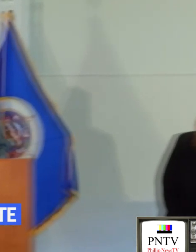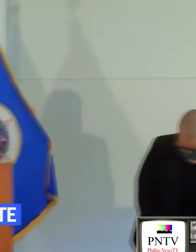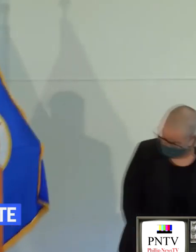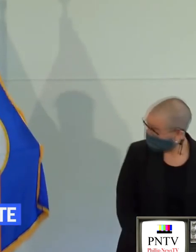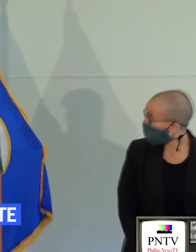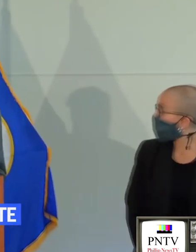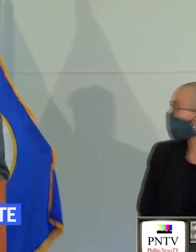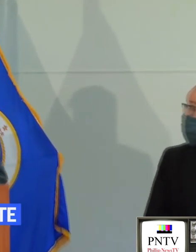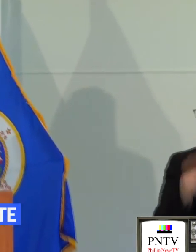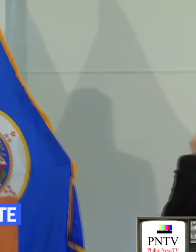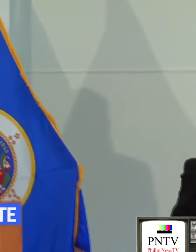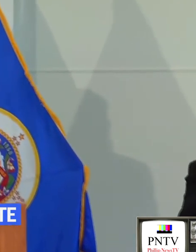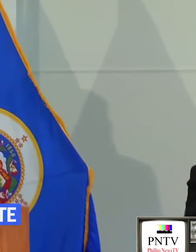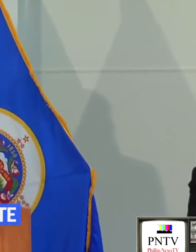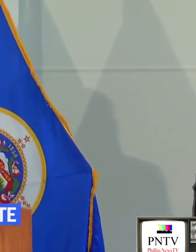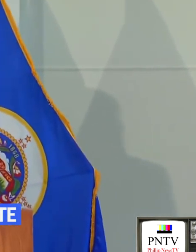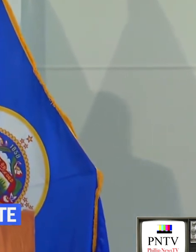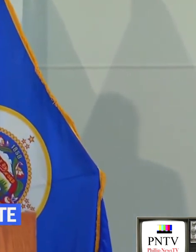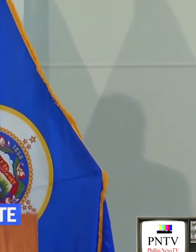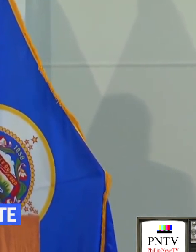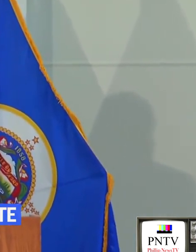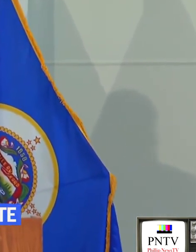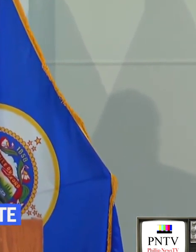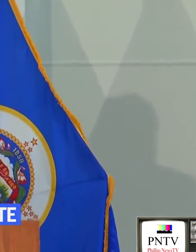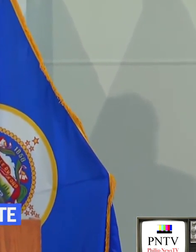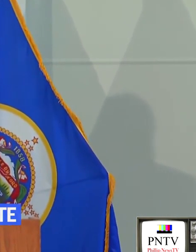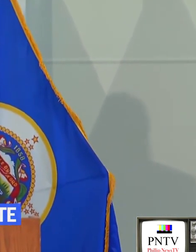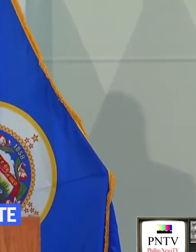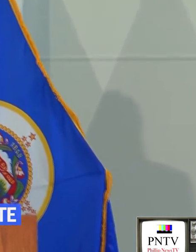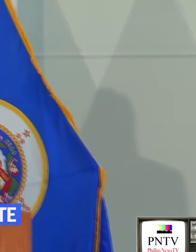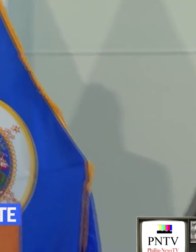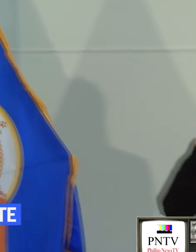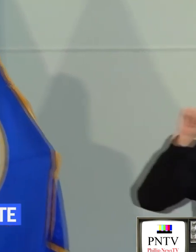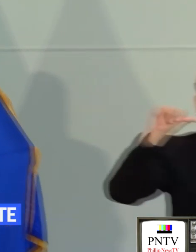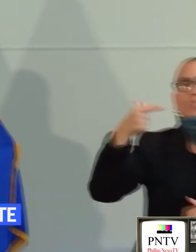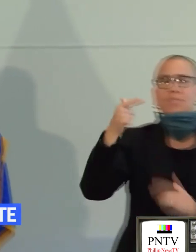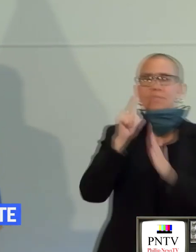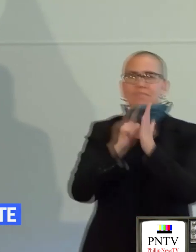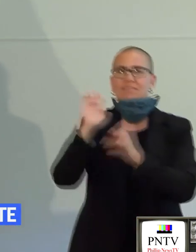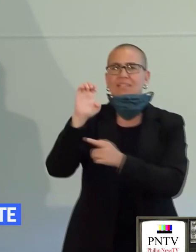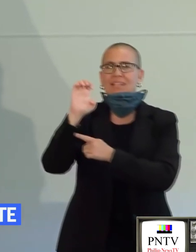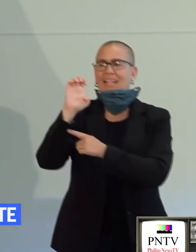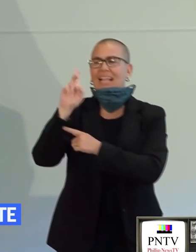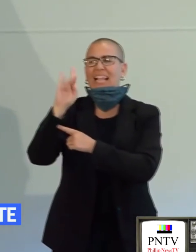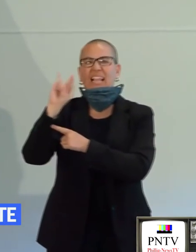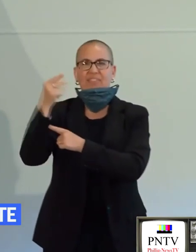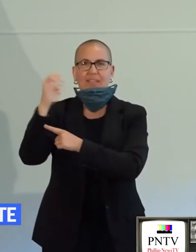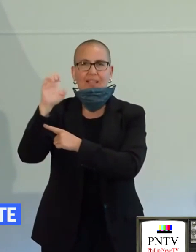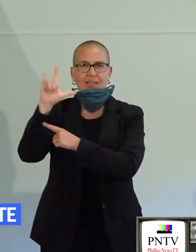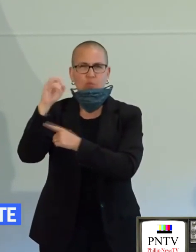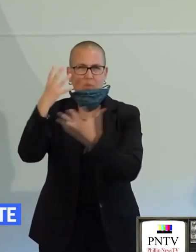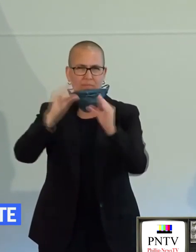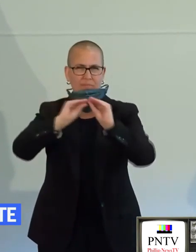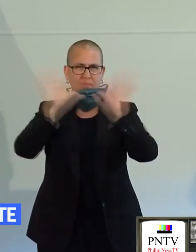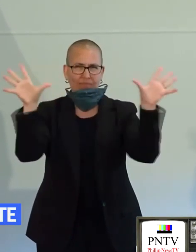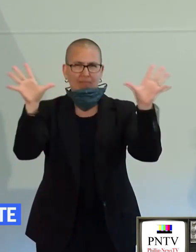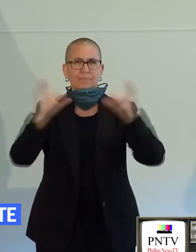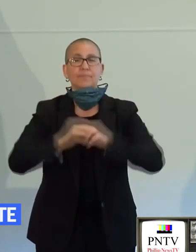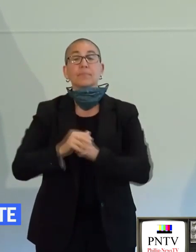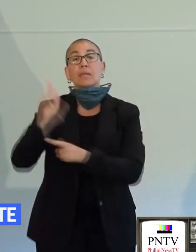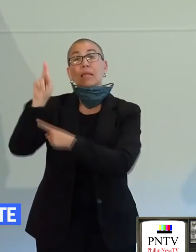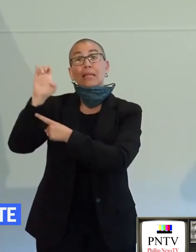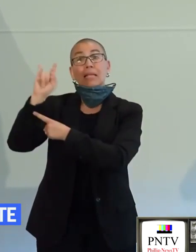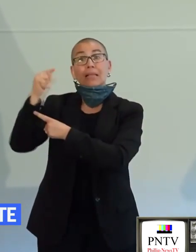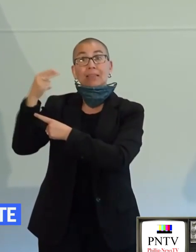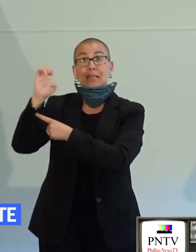Folks, thanks for being here today. I'm John Stiles with Attorney General Ellison's office. I just want to make clear that Attorney General Ellison will be speaking today and